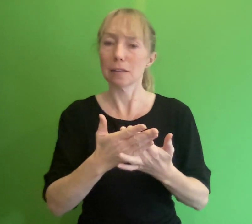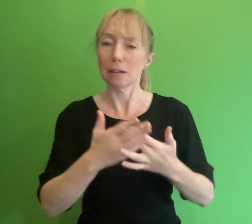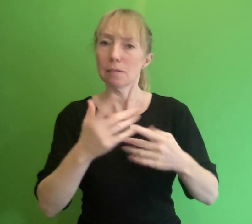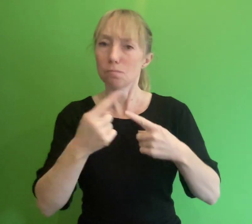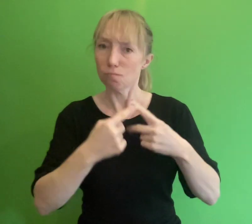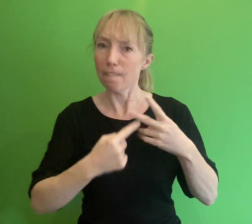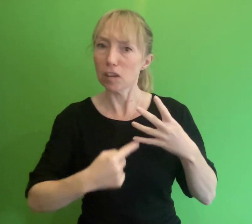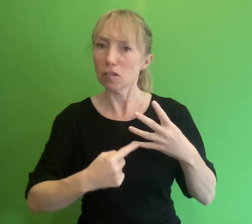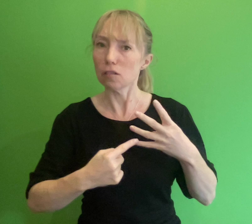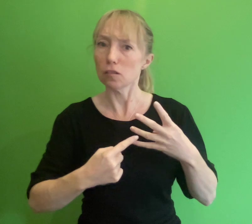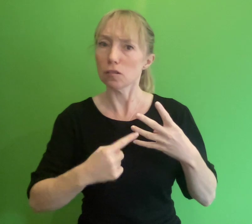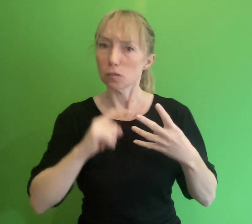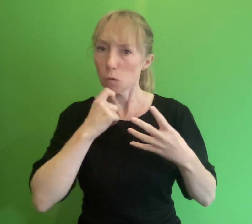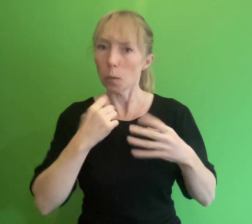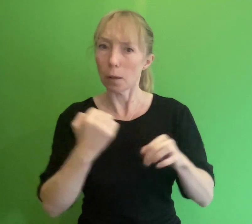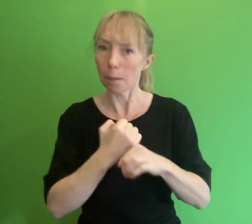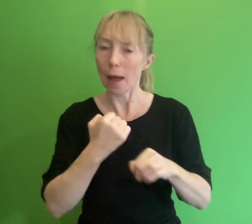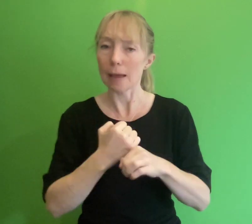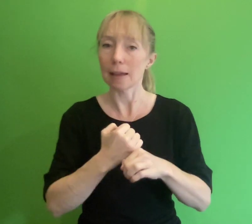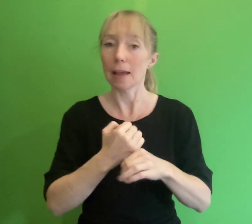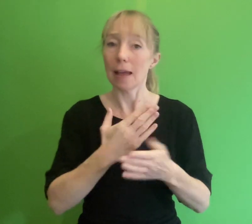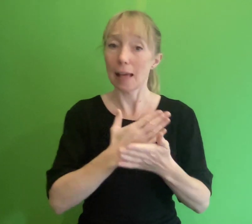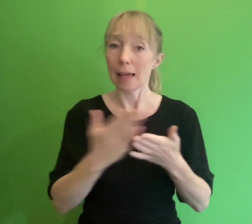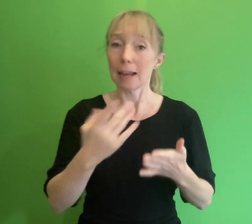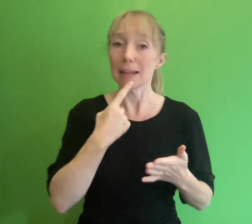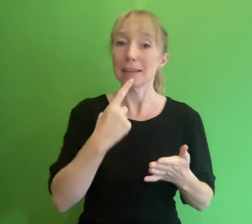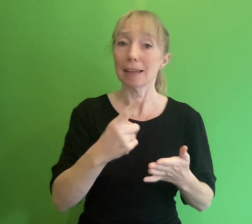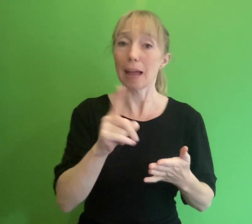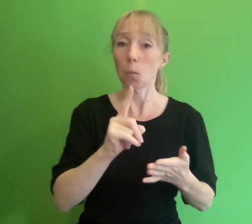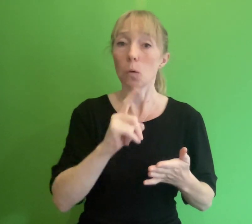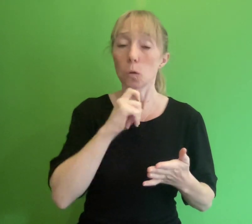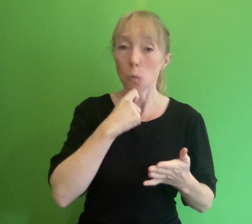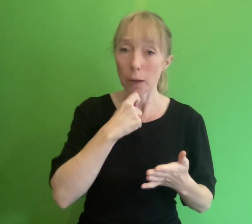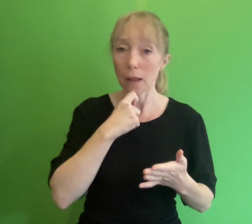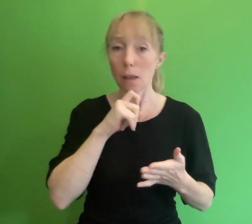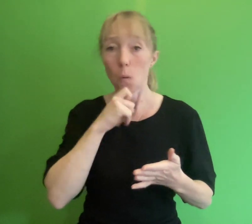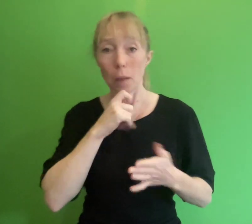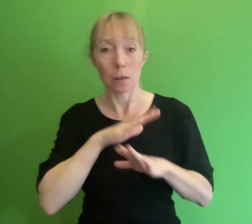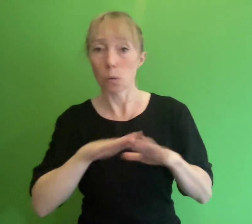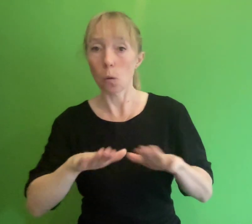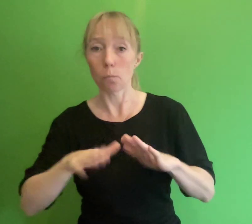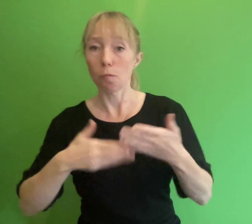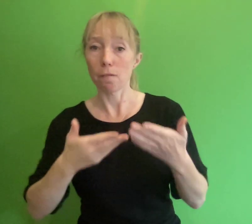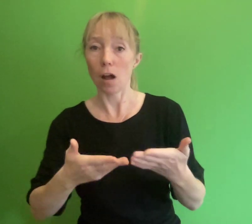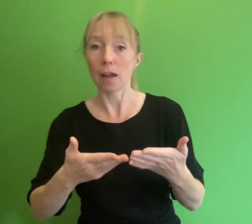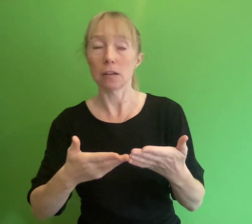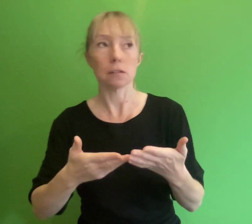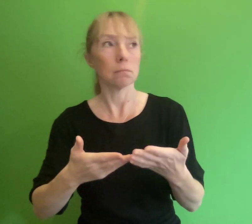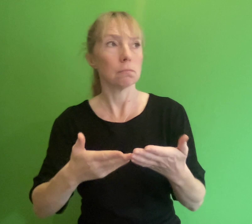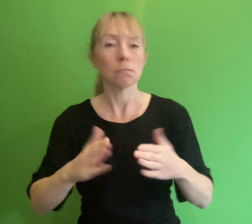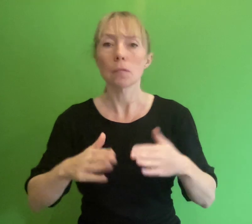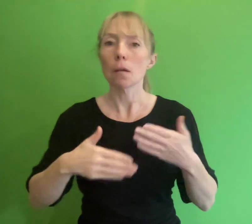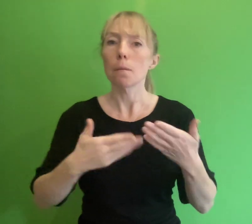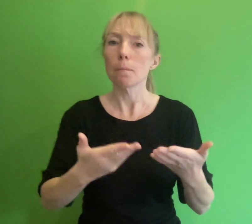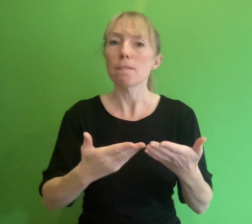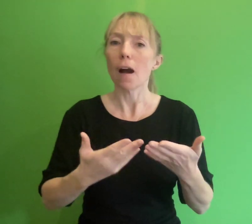stating what you are and are not providing. Provide events, workshops and